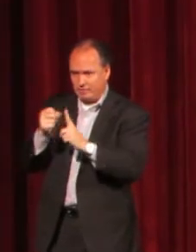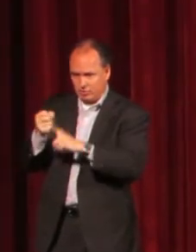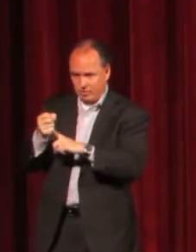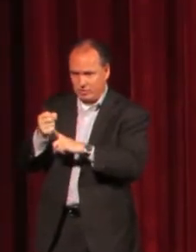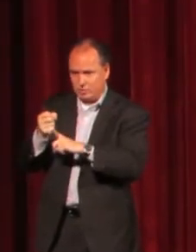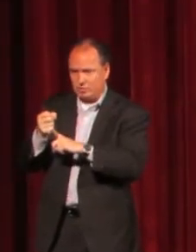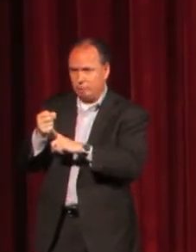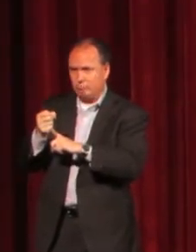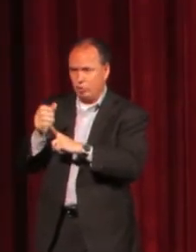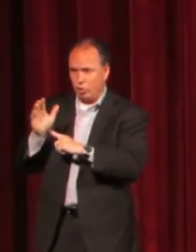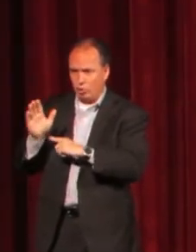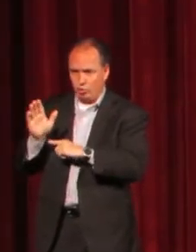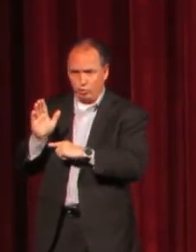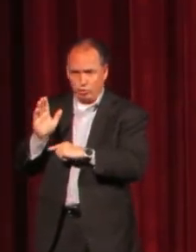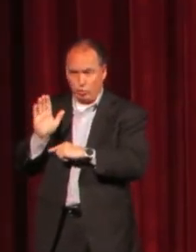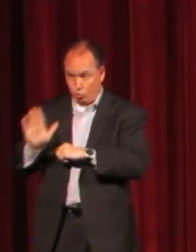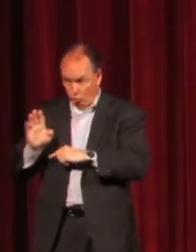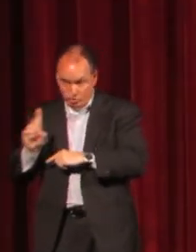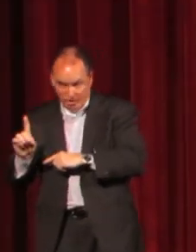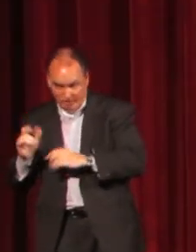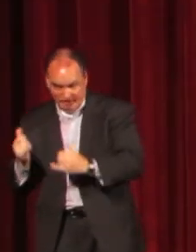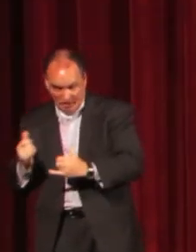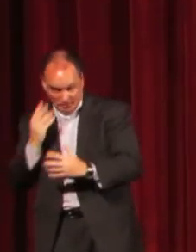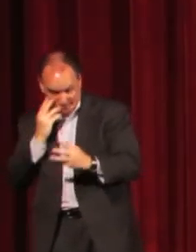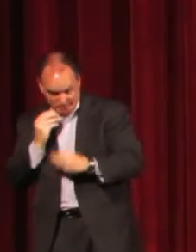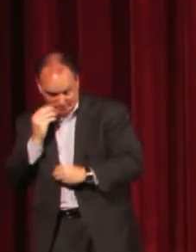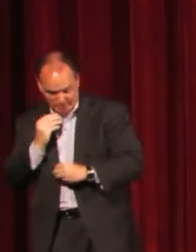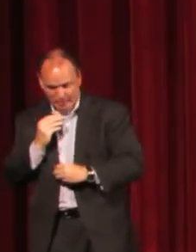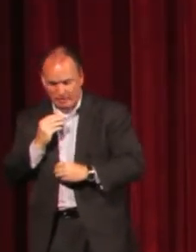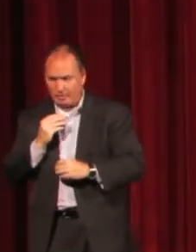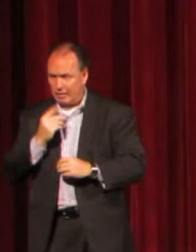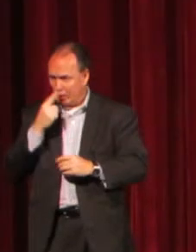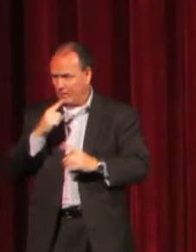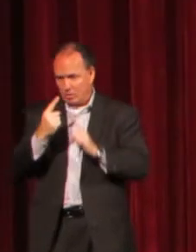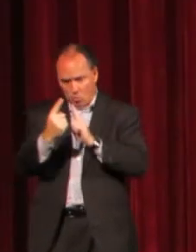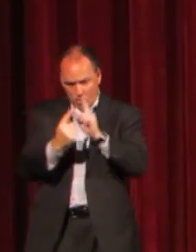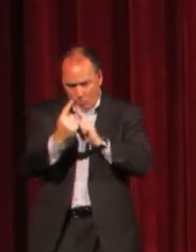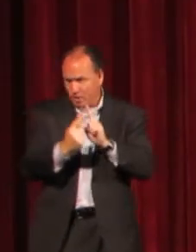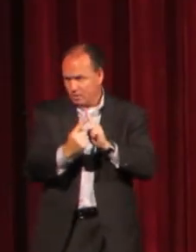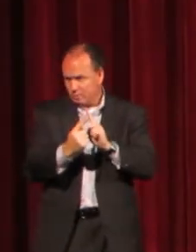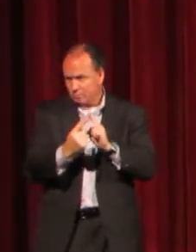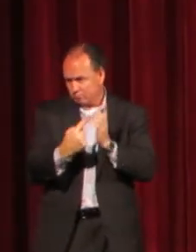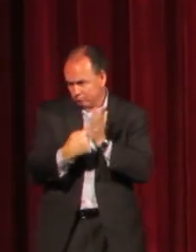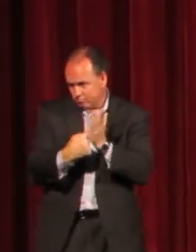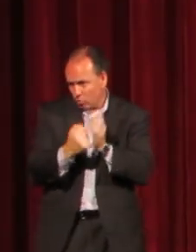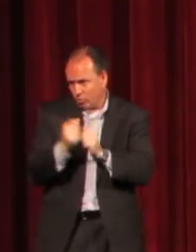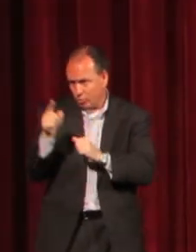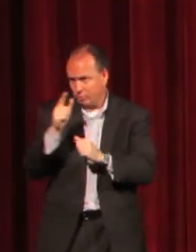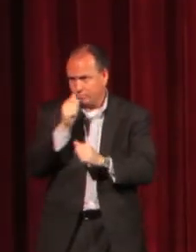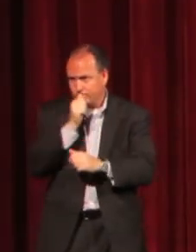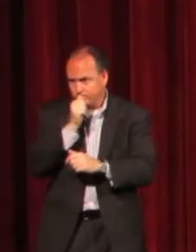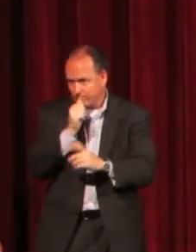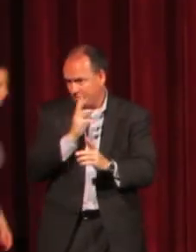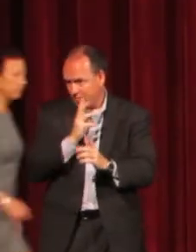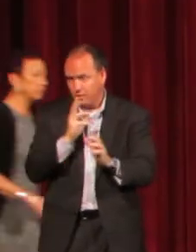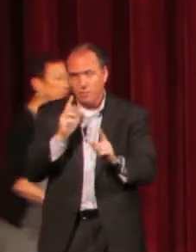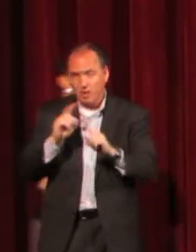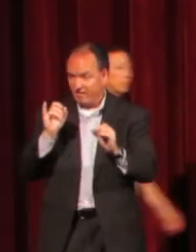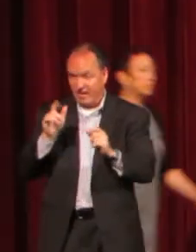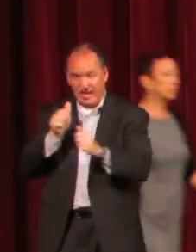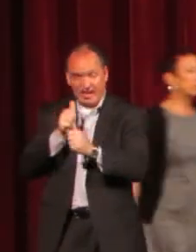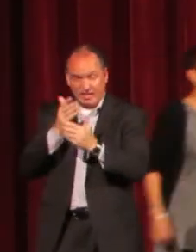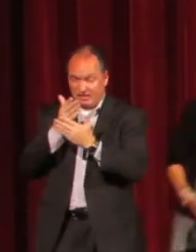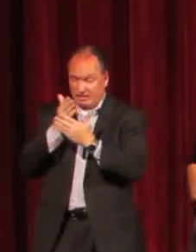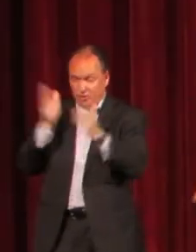situation that your child may be going through, I will wait here and we can talk afterwards. But if